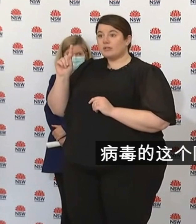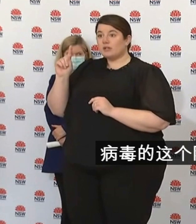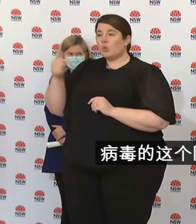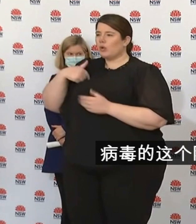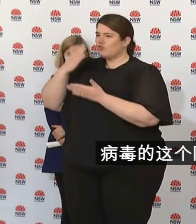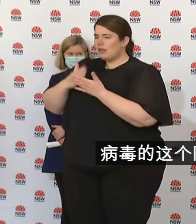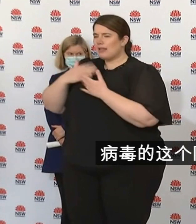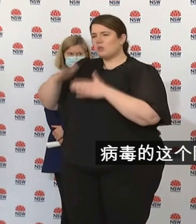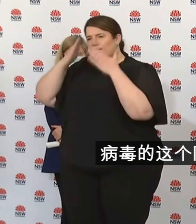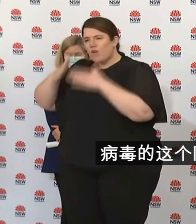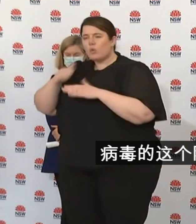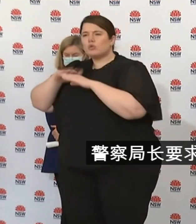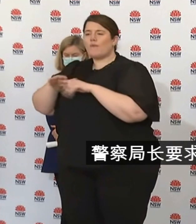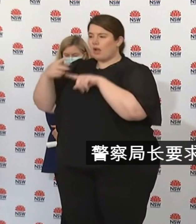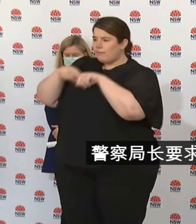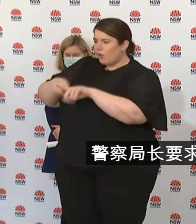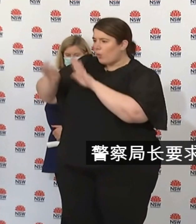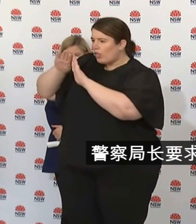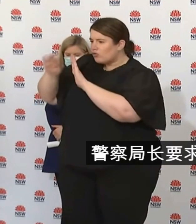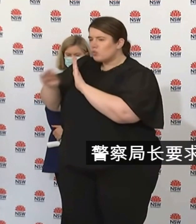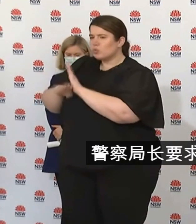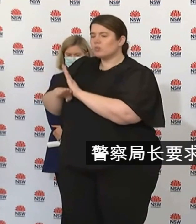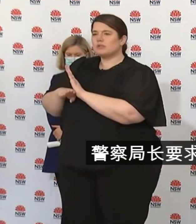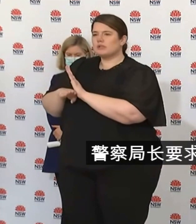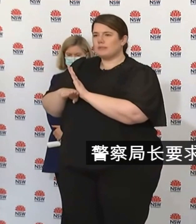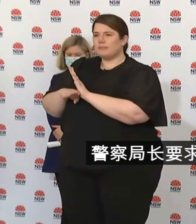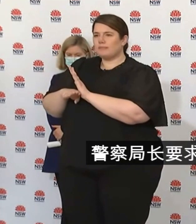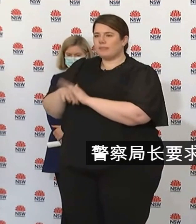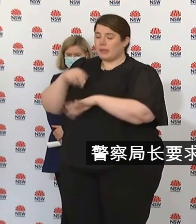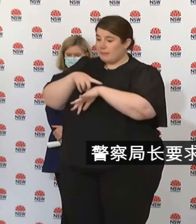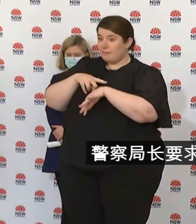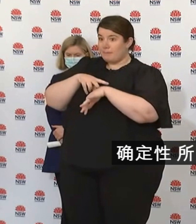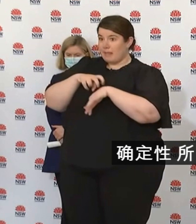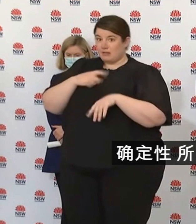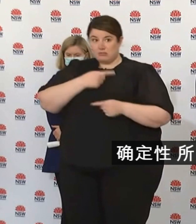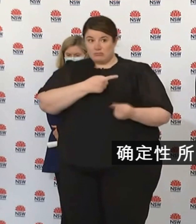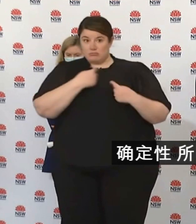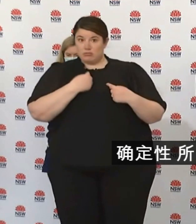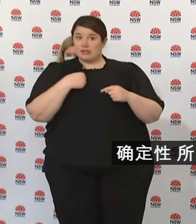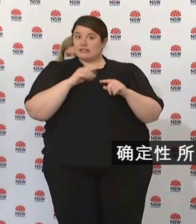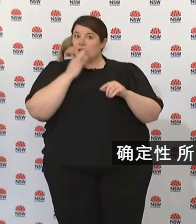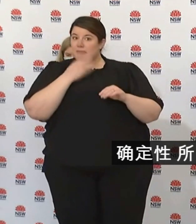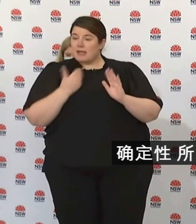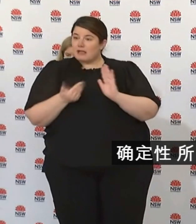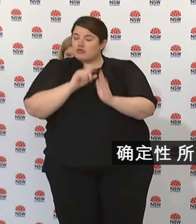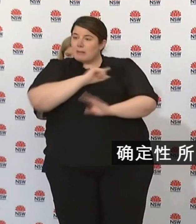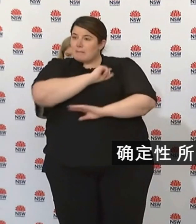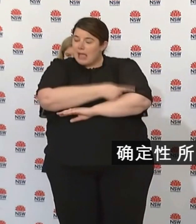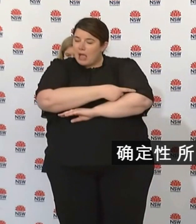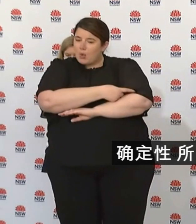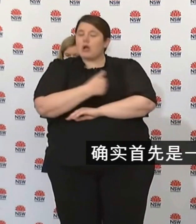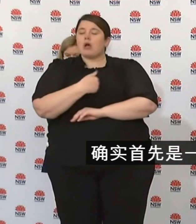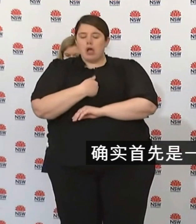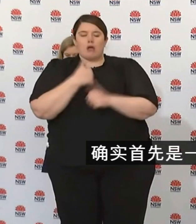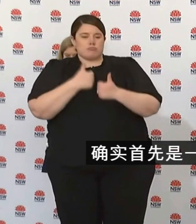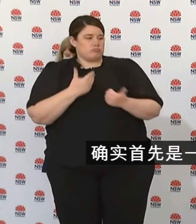really need to focus on compliance. The Police Commissioner asked the government for extra powers and extra certainty. So a lot of the measures we've talked about